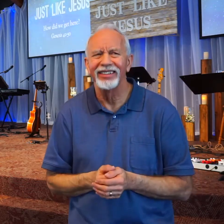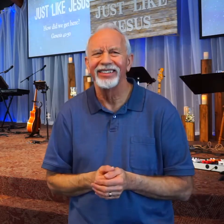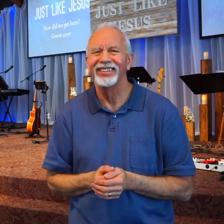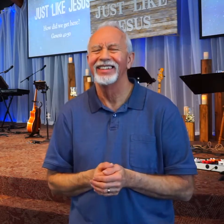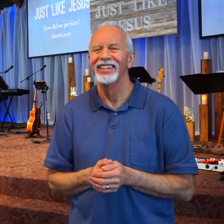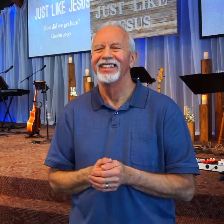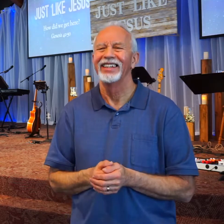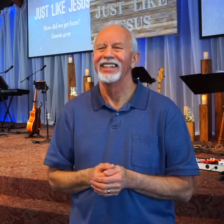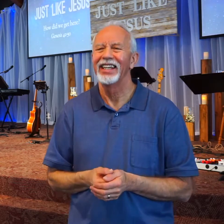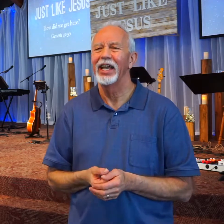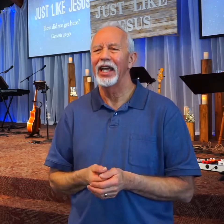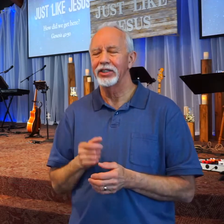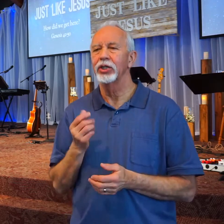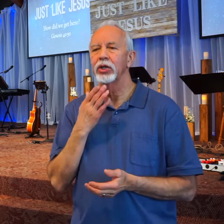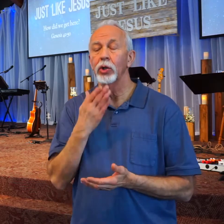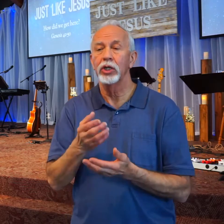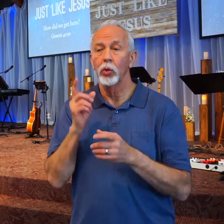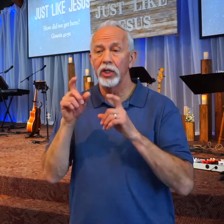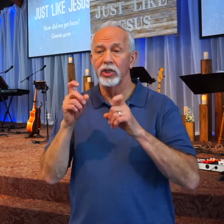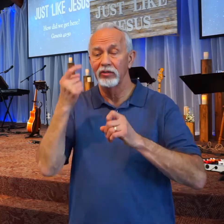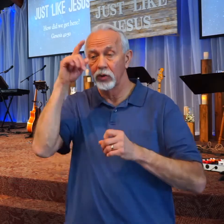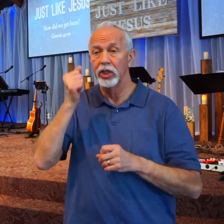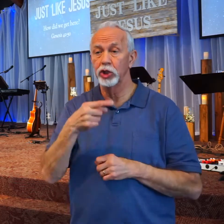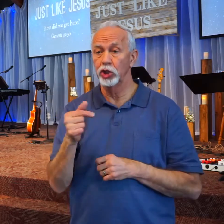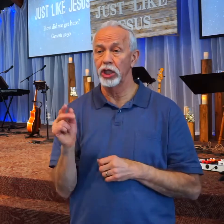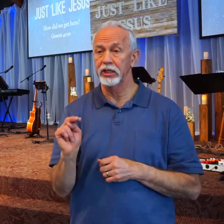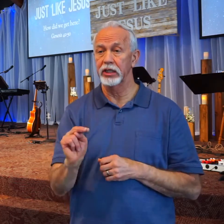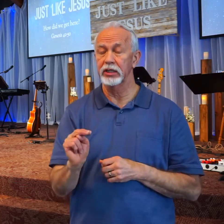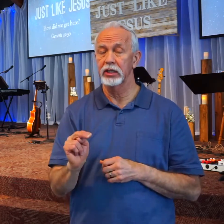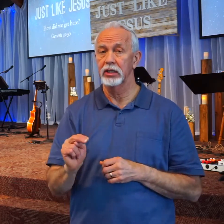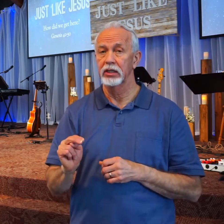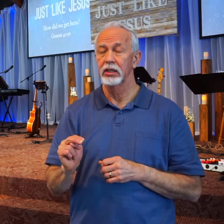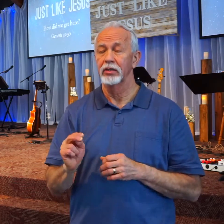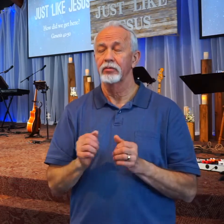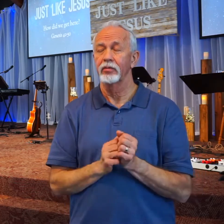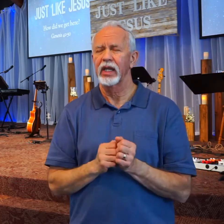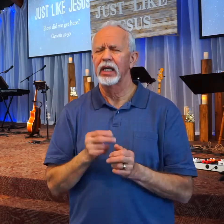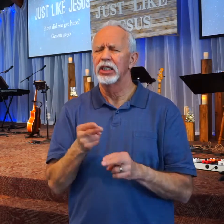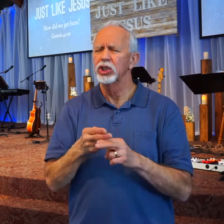It's an apt question for Genesis. How did we get here? The